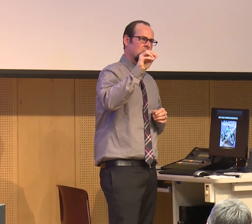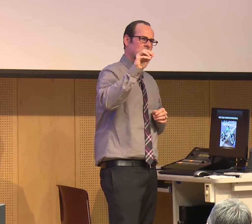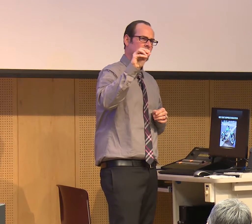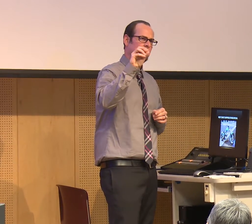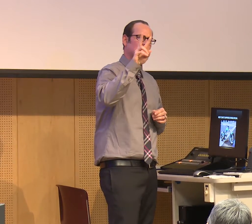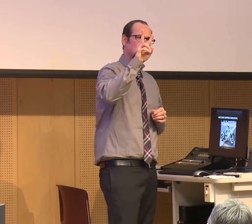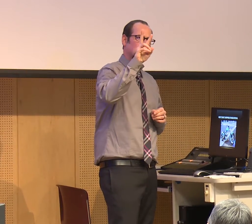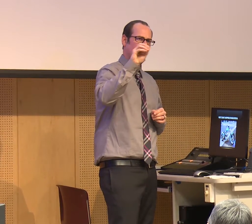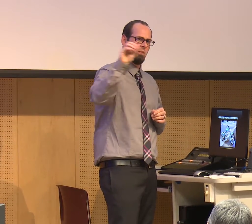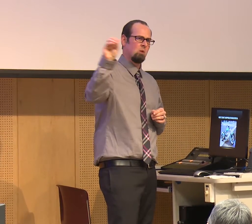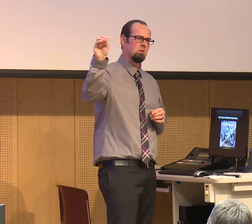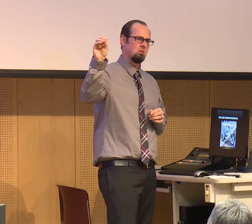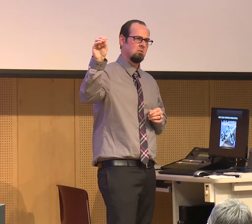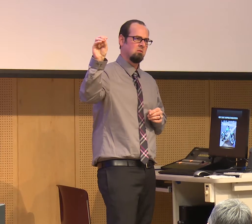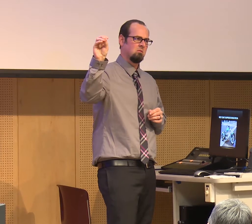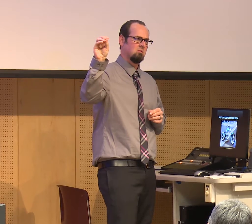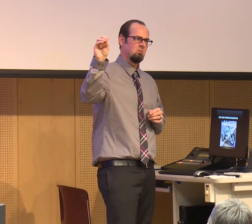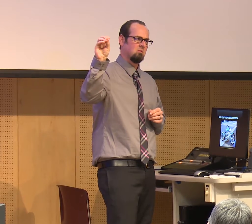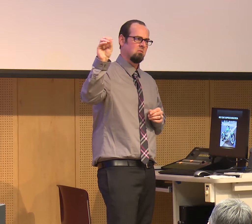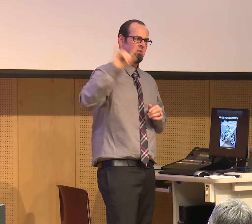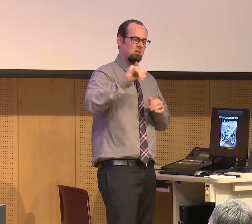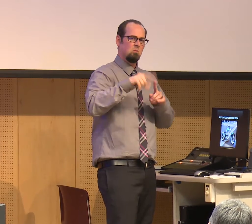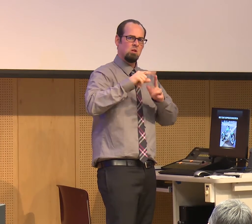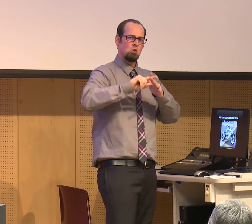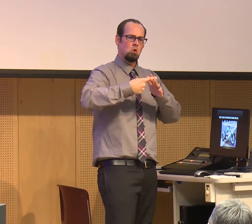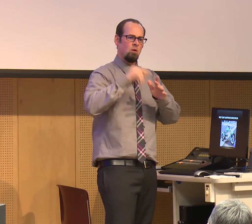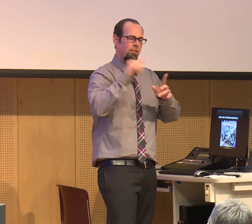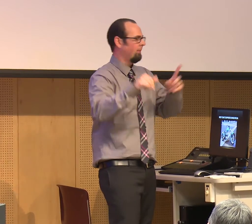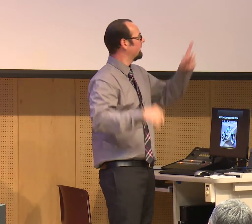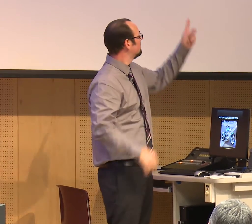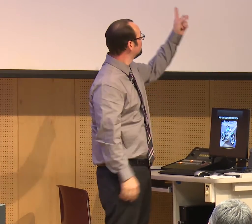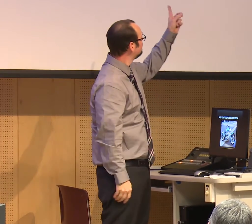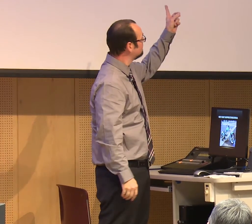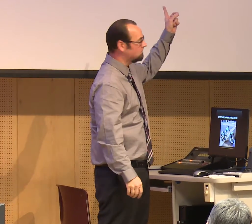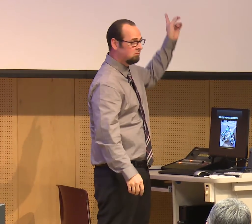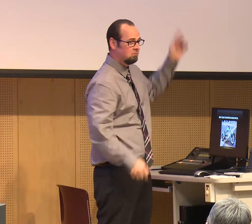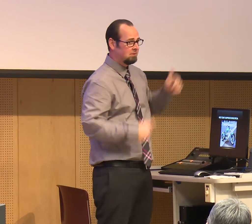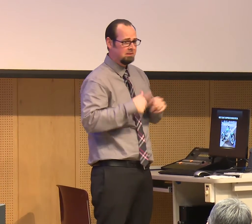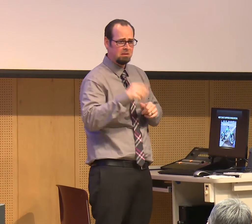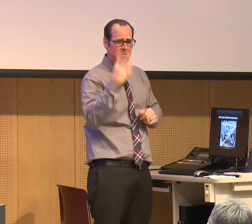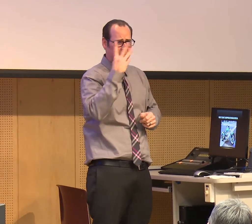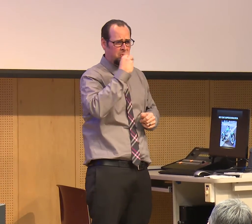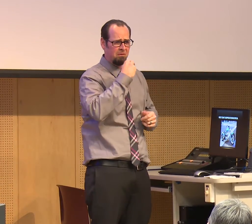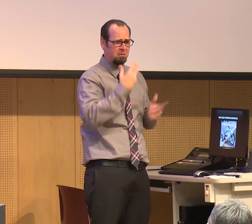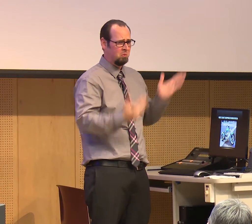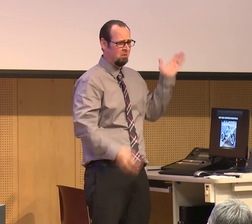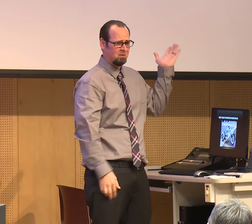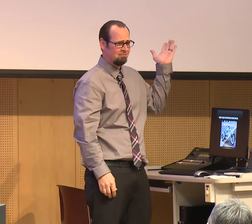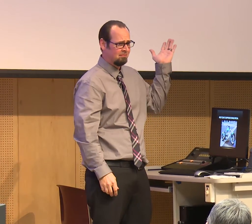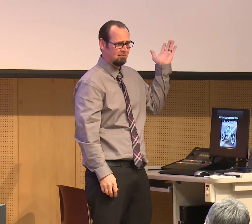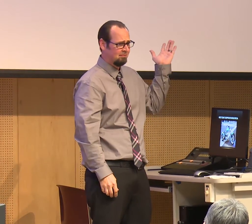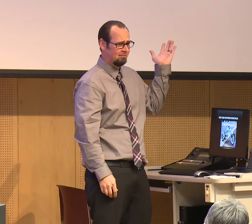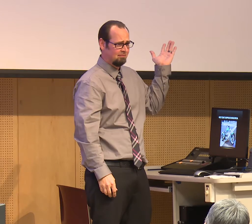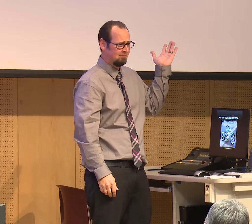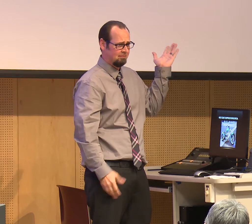This started in 2000. So we started constructing this. It's beautiful.